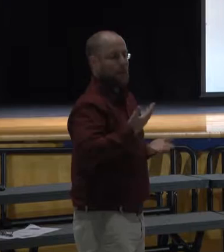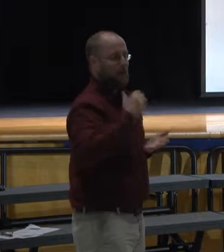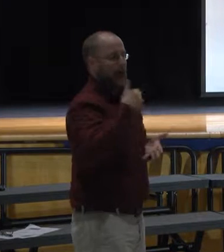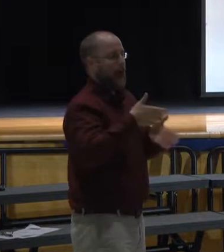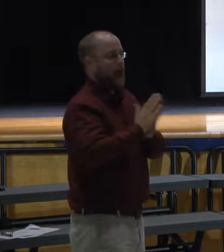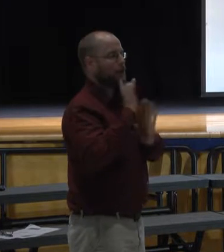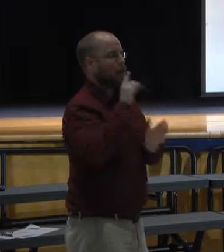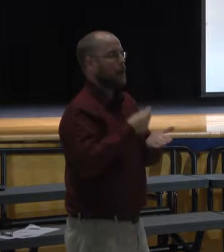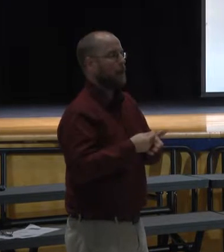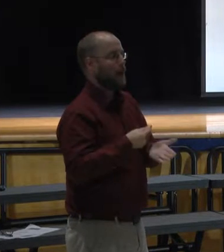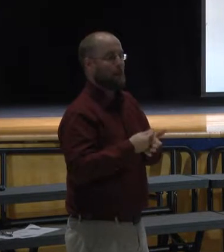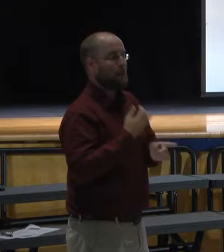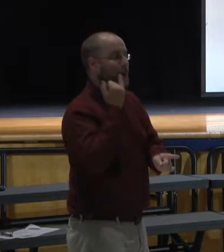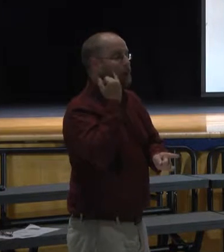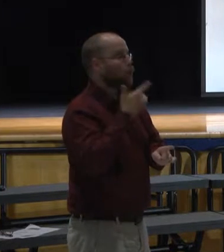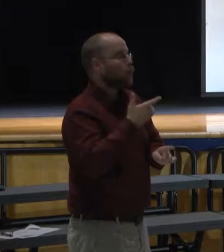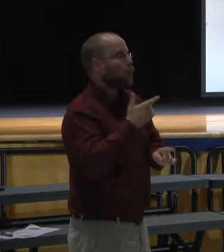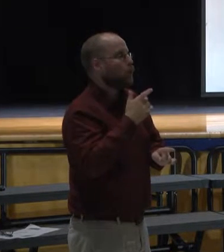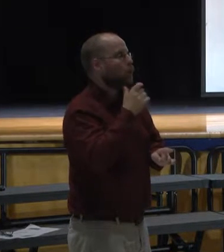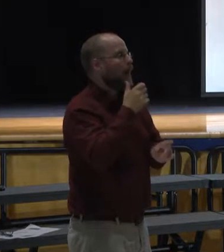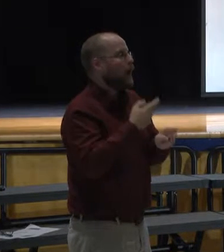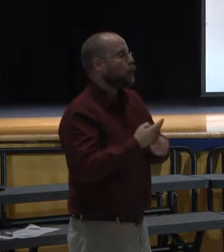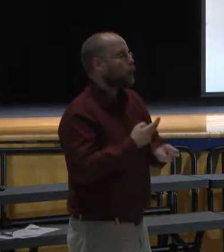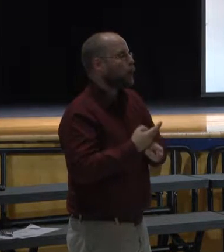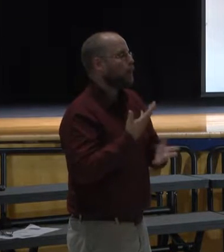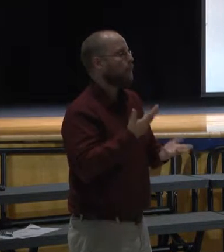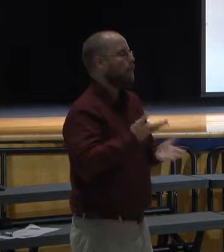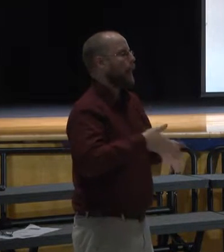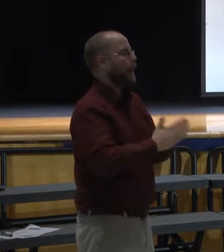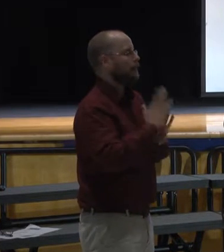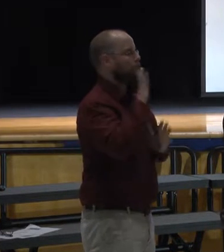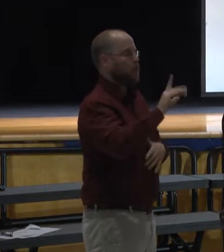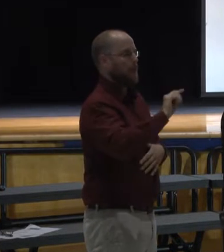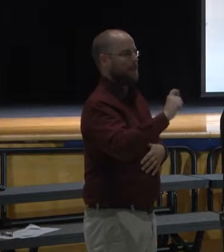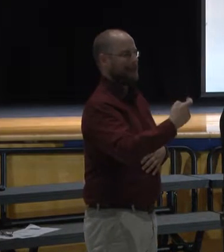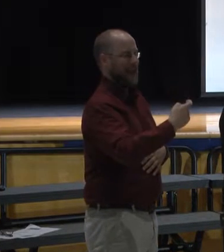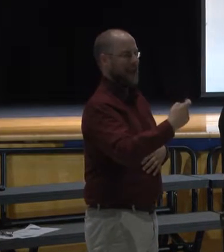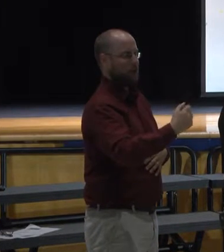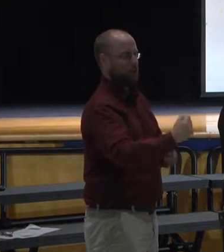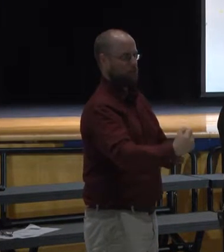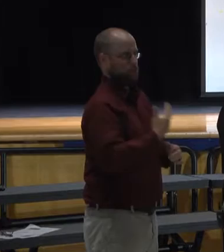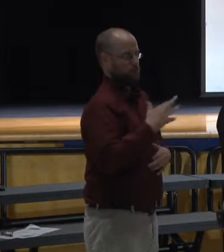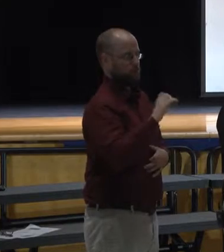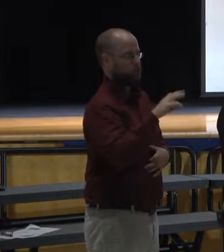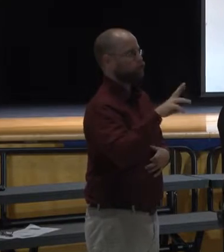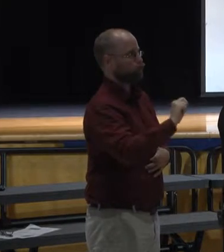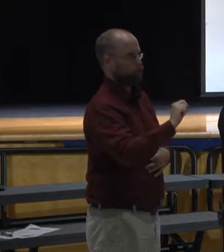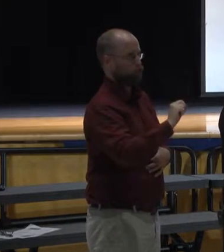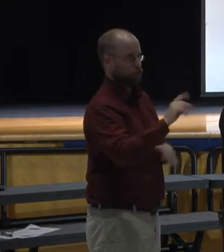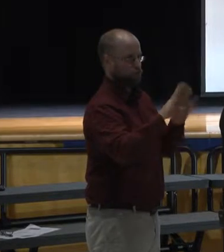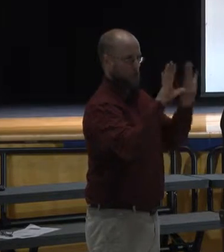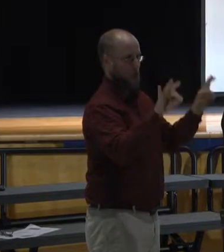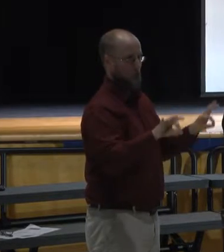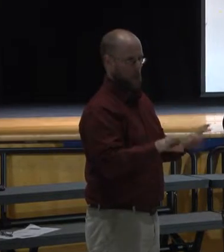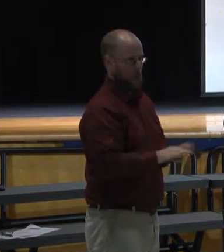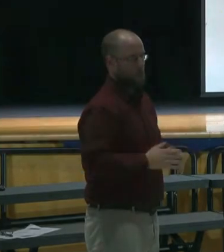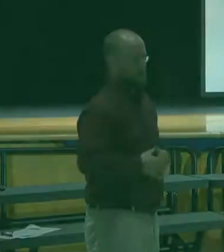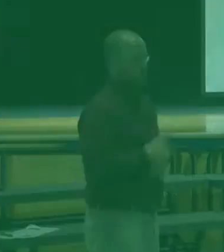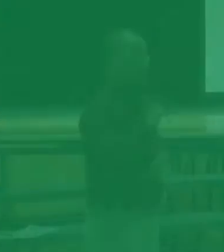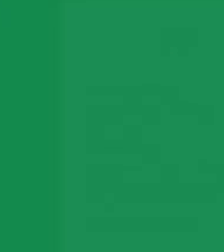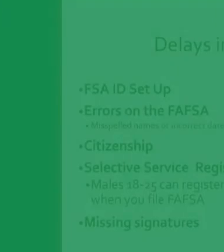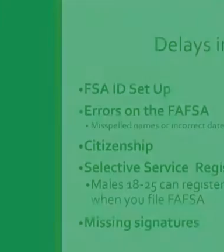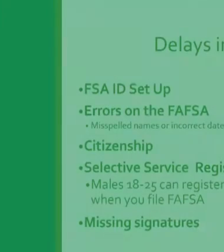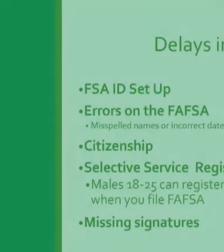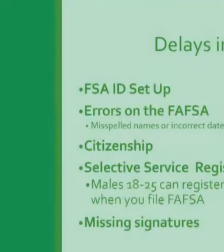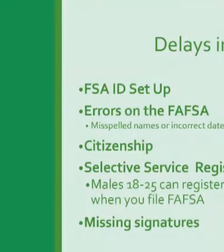we sometimes have to ask for tax return data. So again, that's why we encourage you to do it, because probably about 30% of all FAFSAs